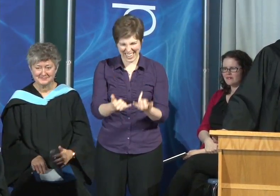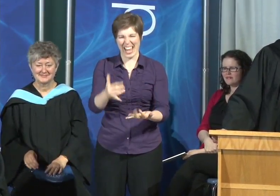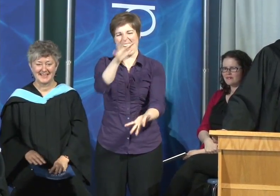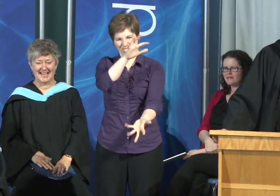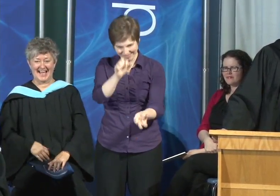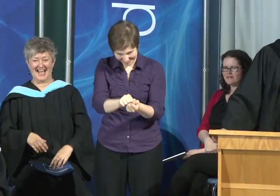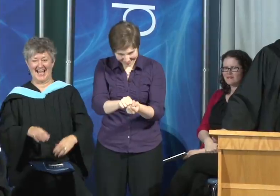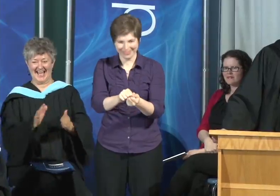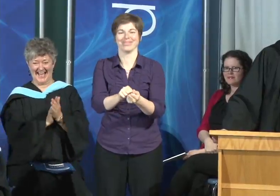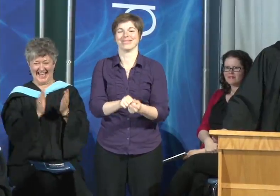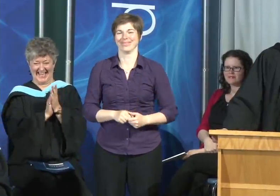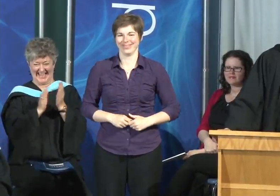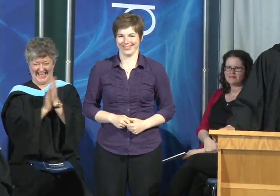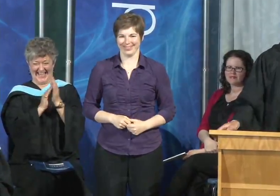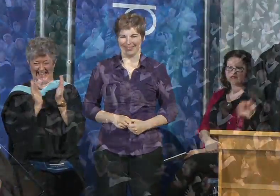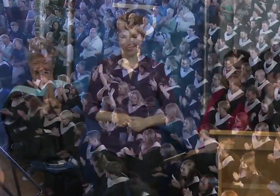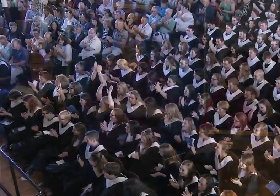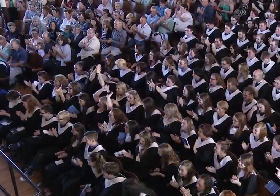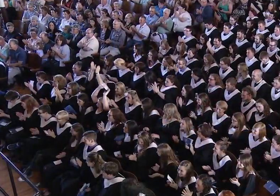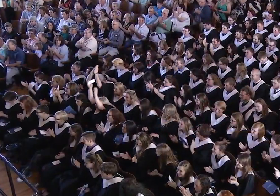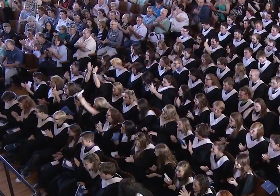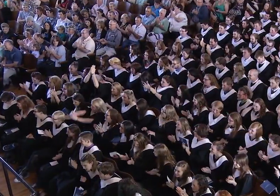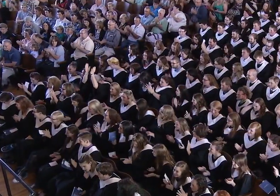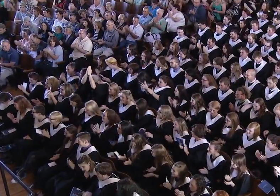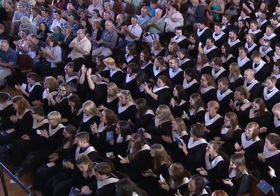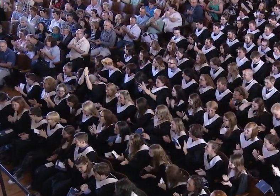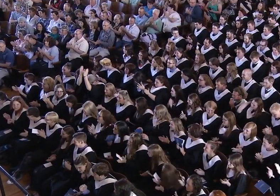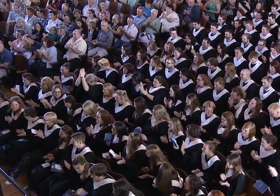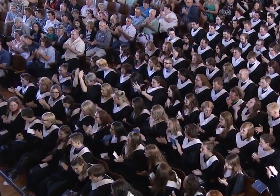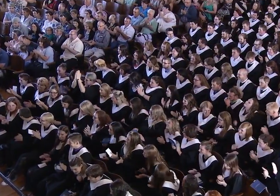Congratulations. Well done.